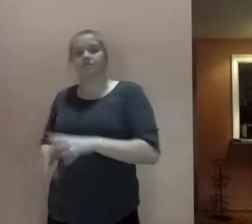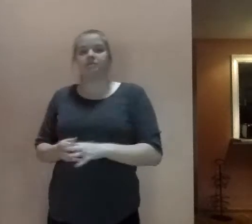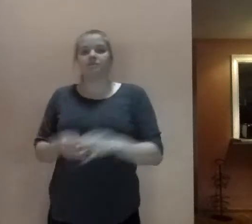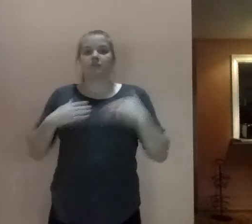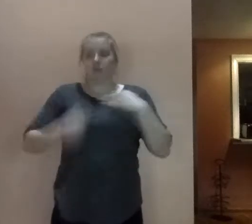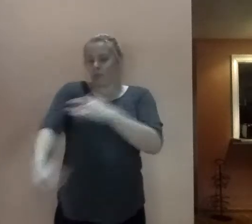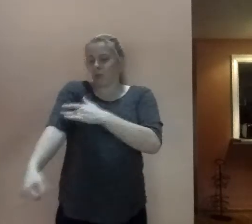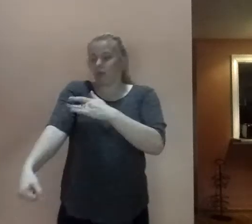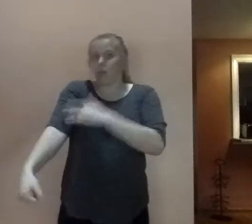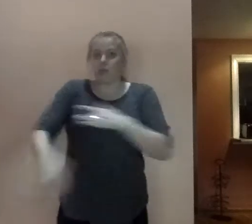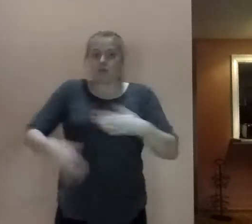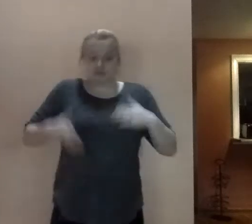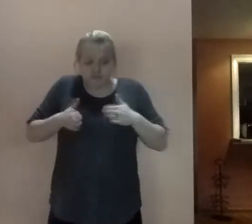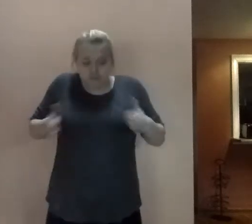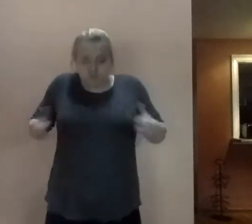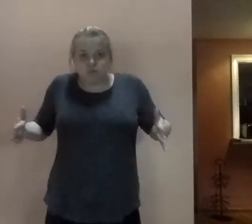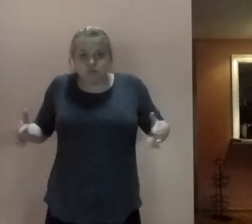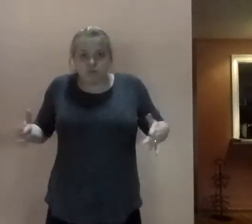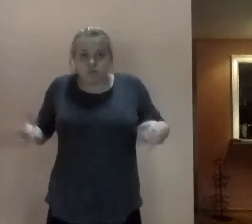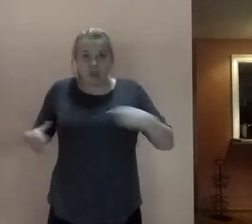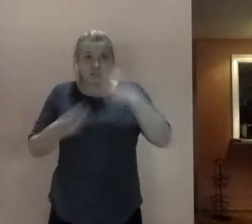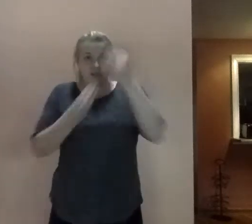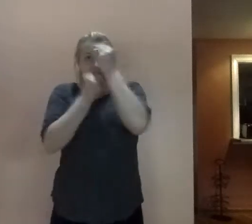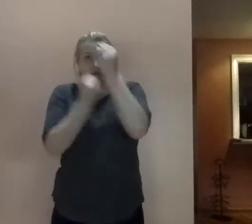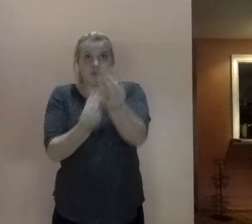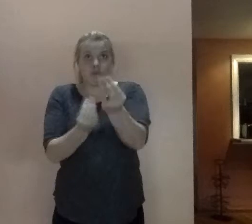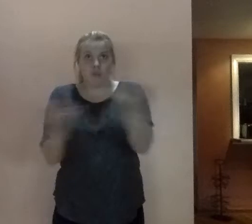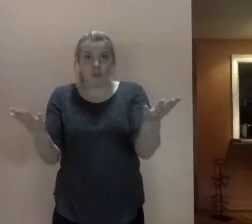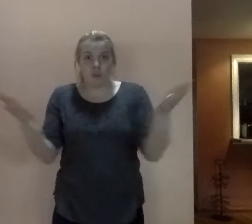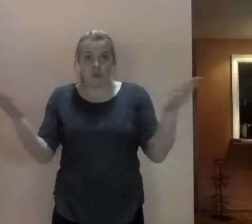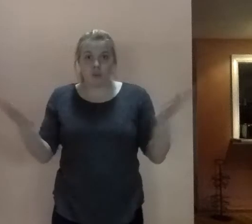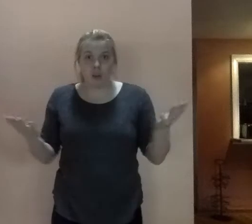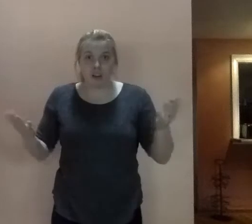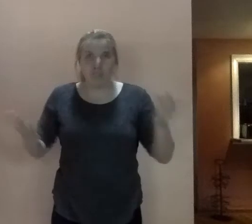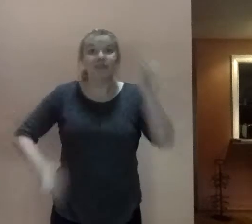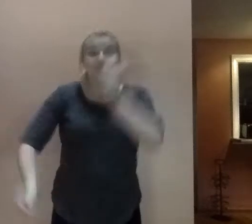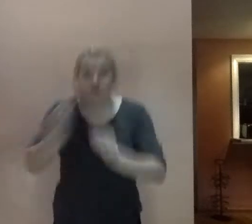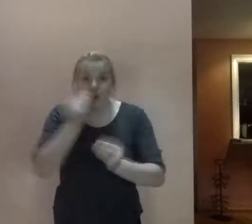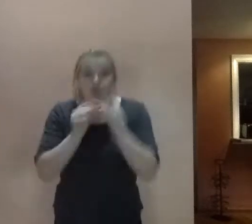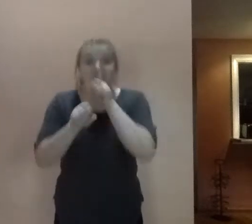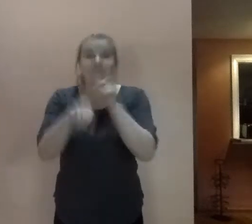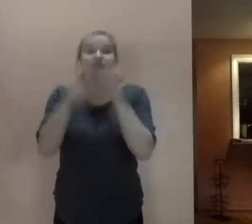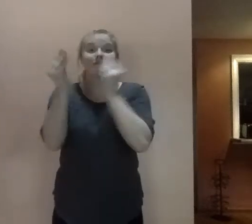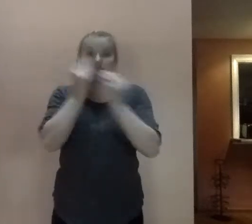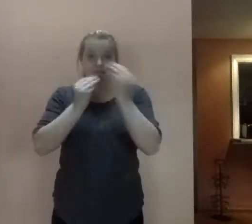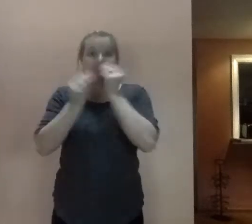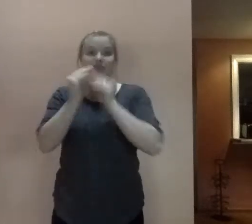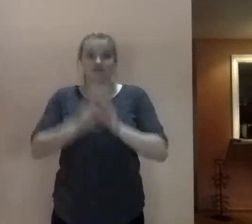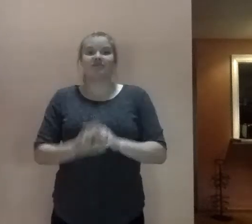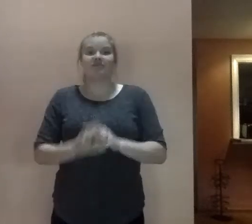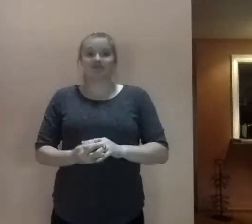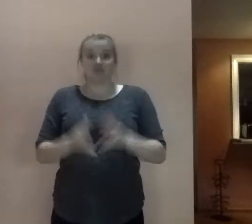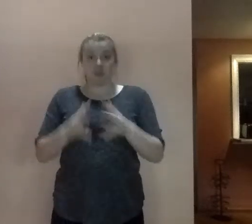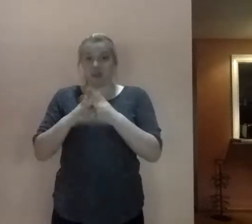cause of obesity, I would tell them the answer's in 3 words. It's the food. It's what Americans are eating. Today,